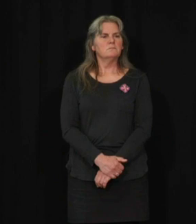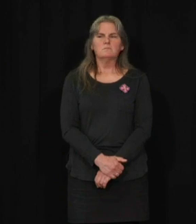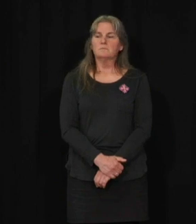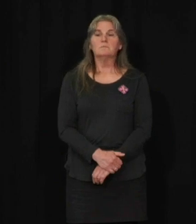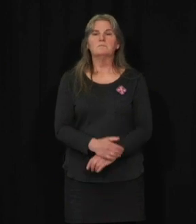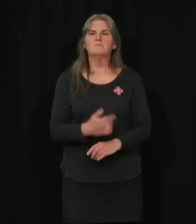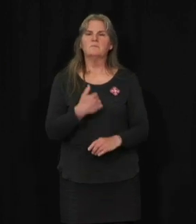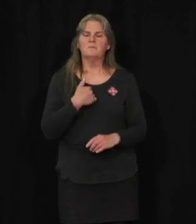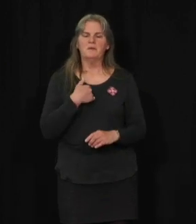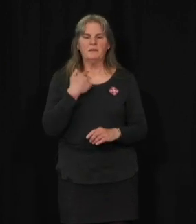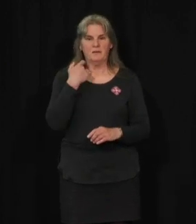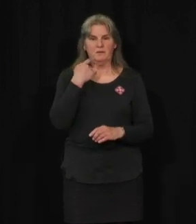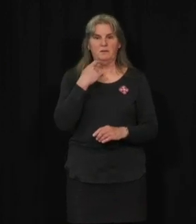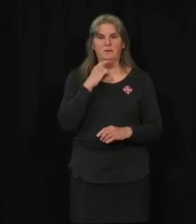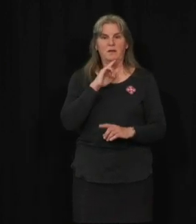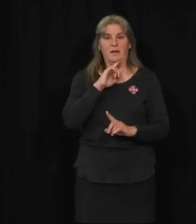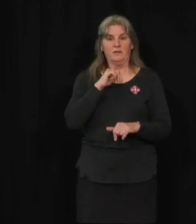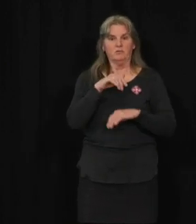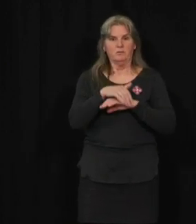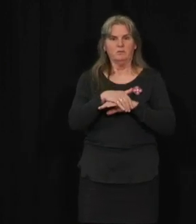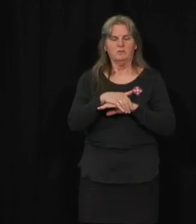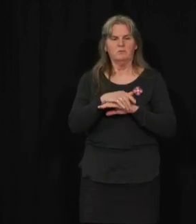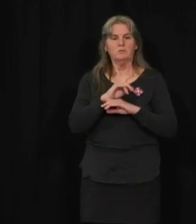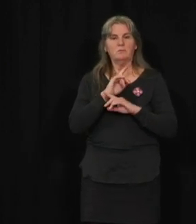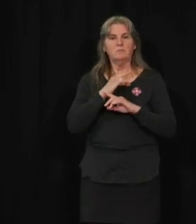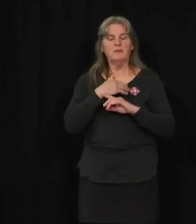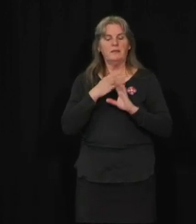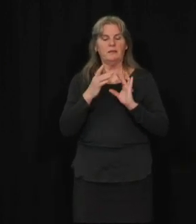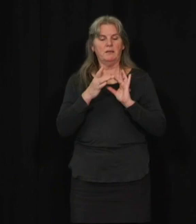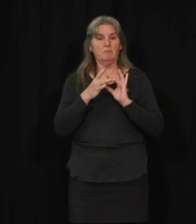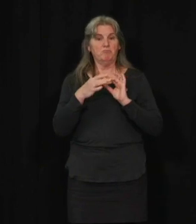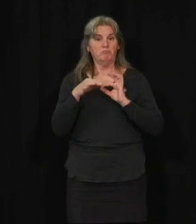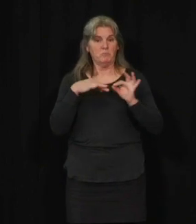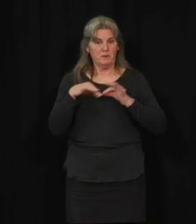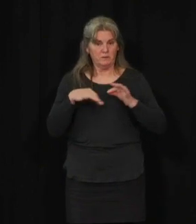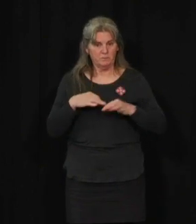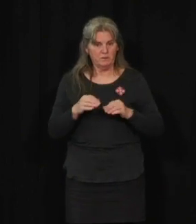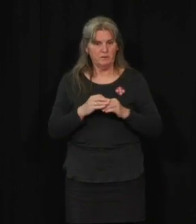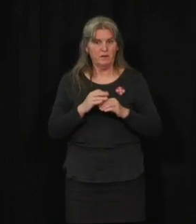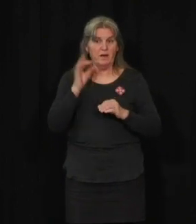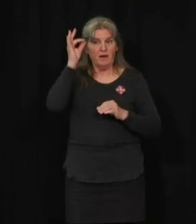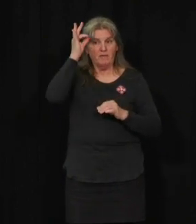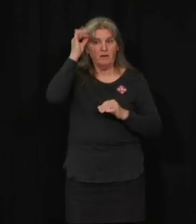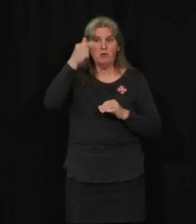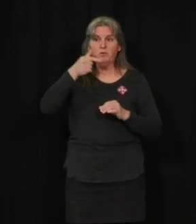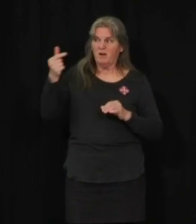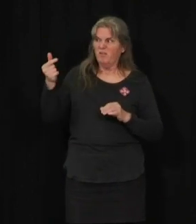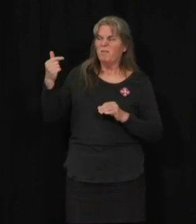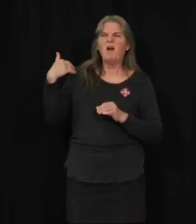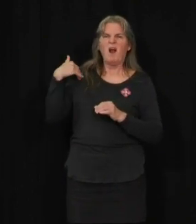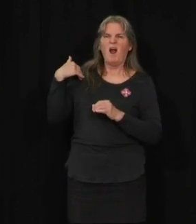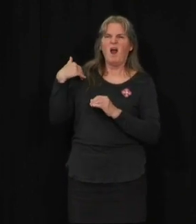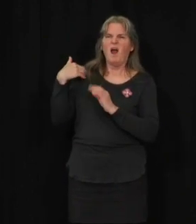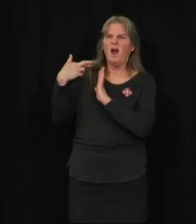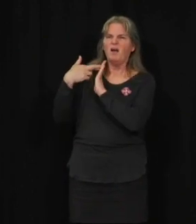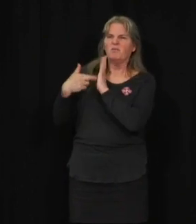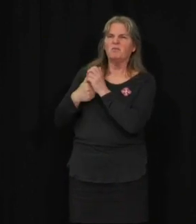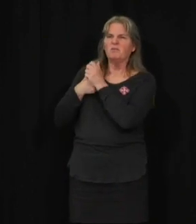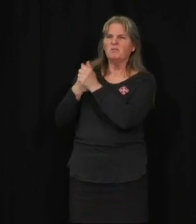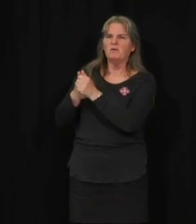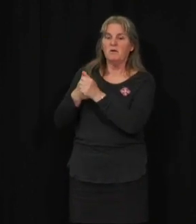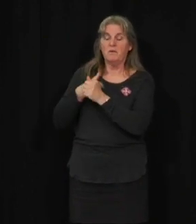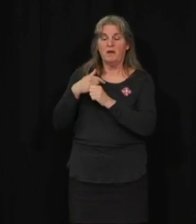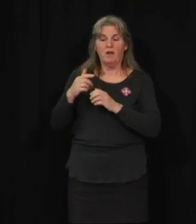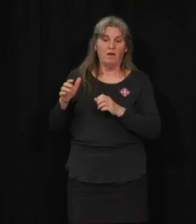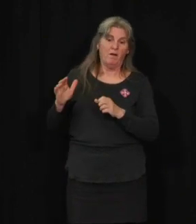I just explained that there are federal measures already in place. We're not canceling